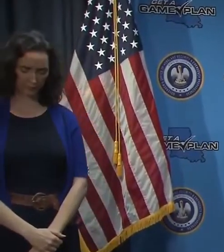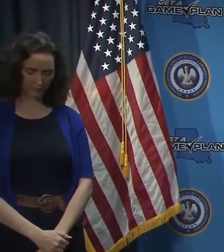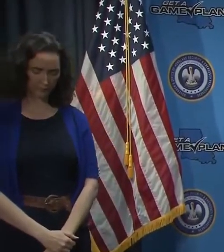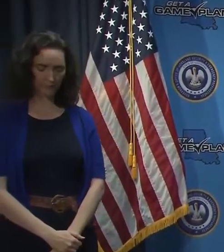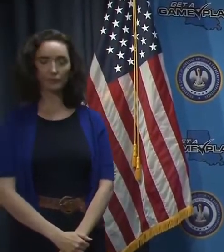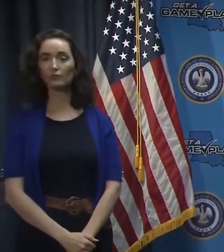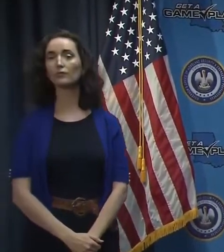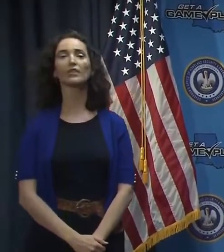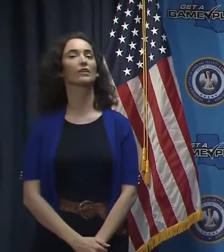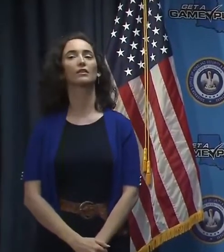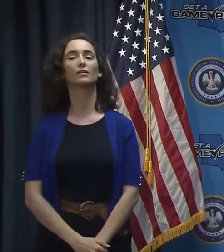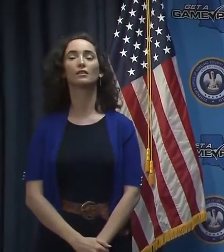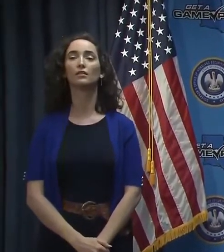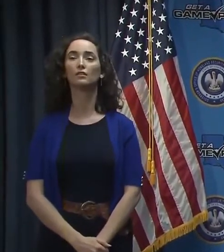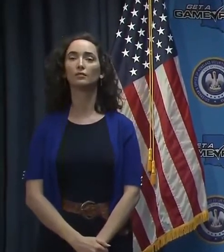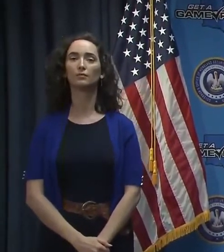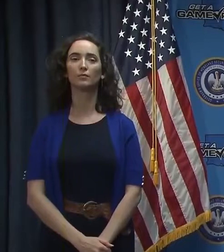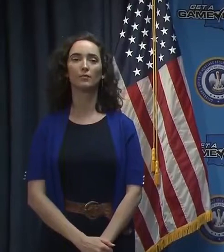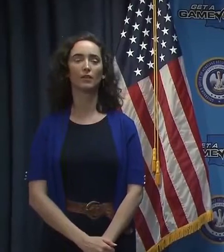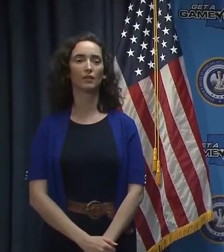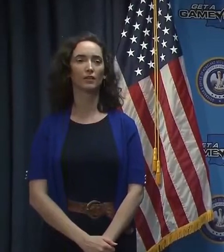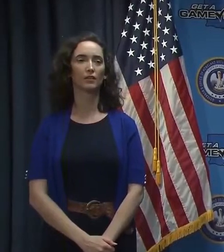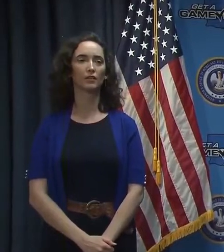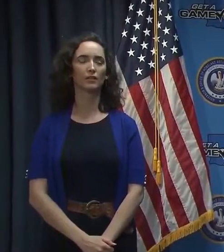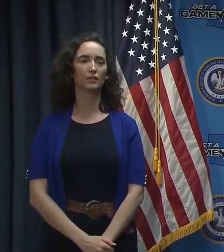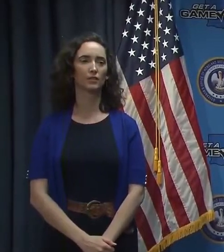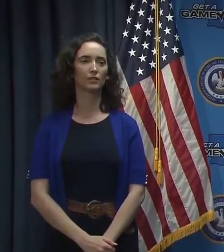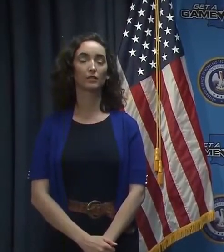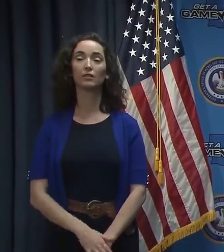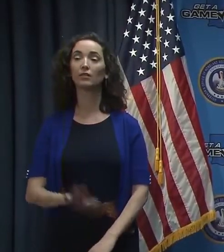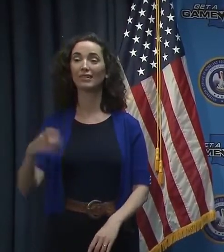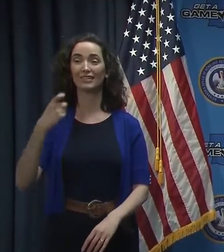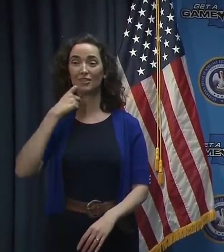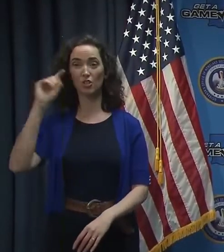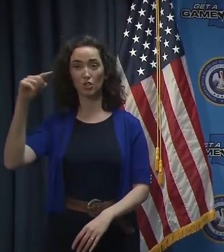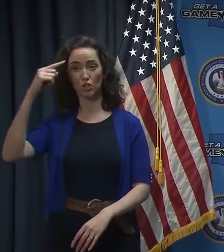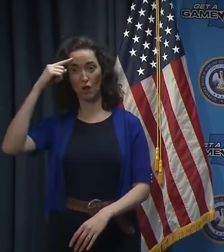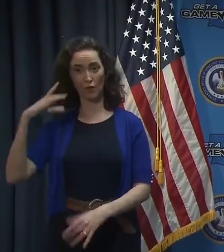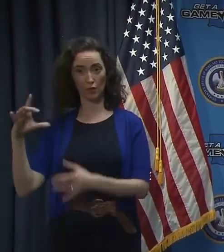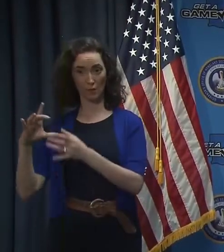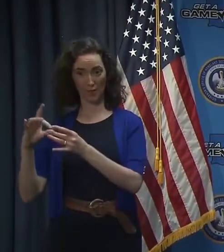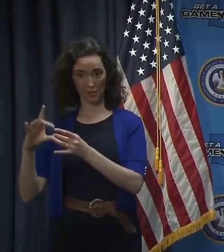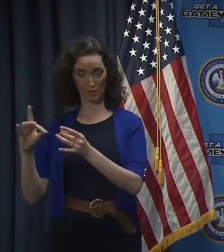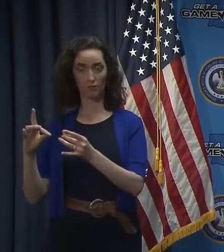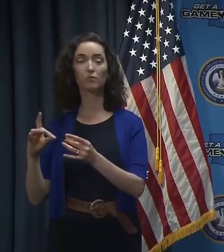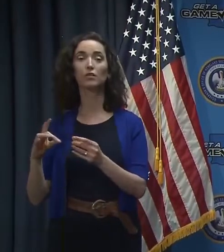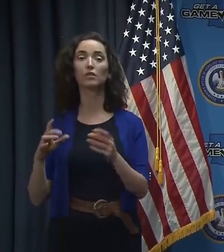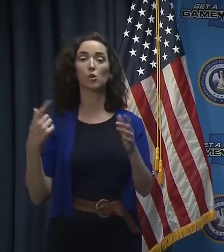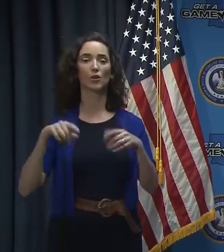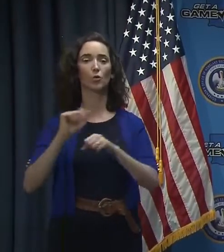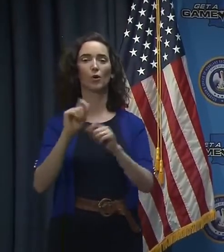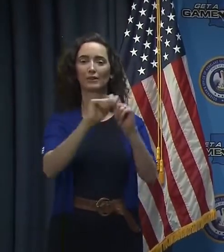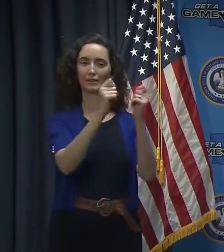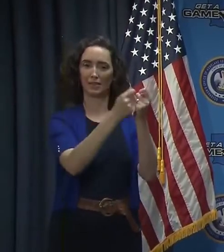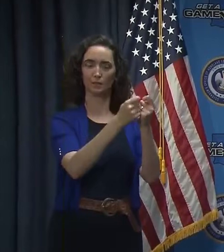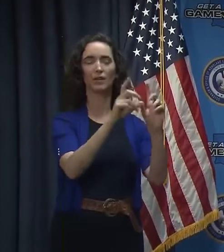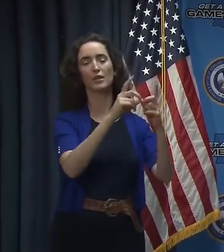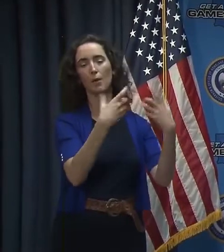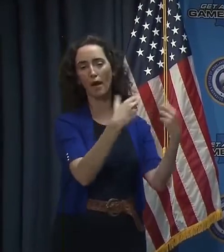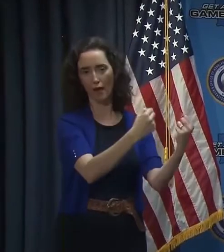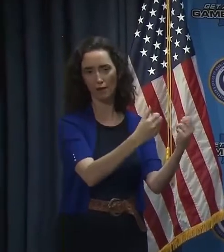So as the governor noted, we've been working as a team both internally within the Department of Health and the state, but also with